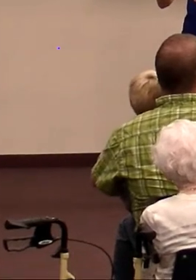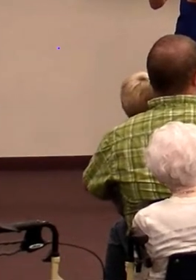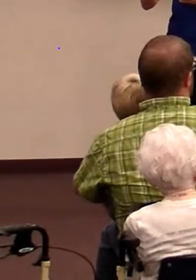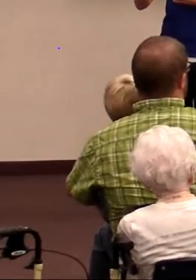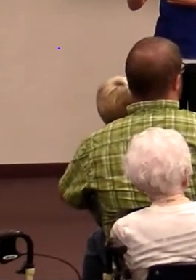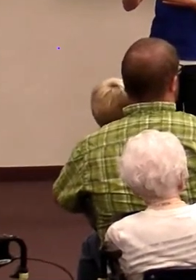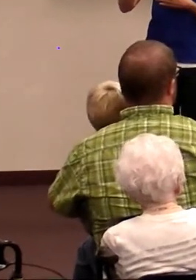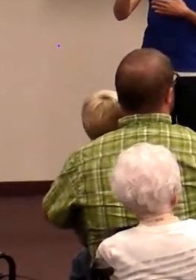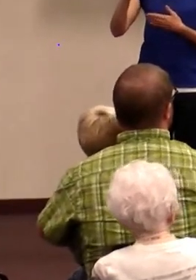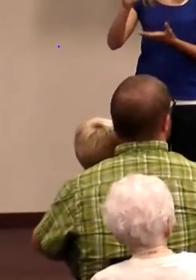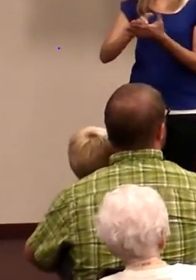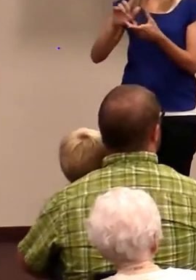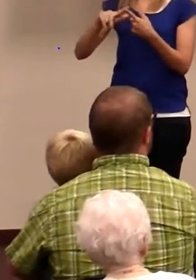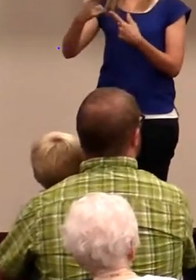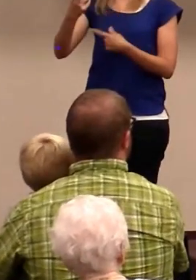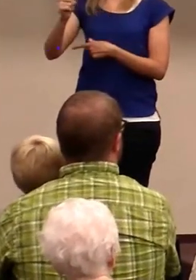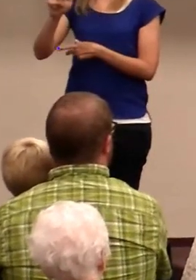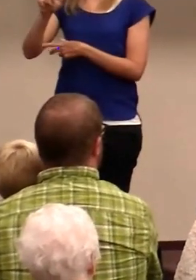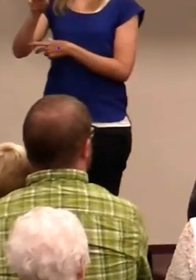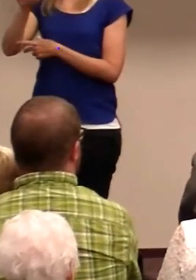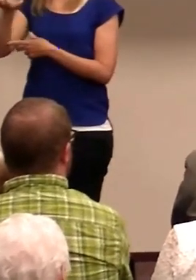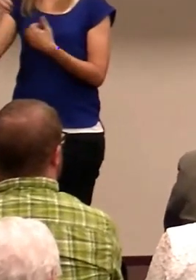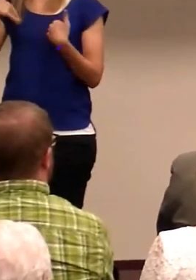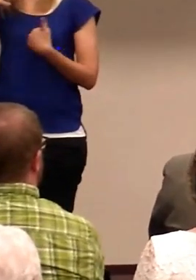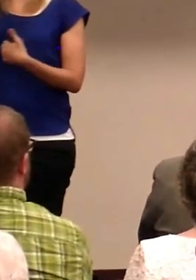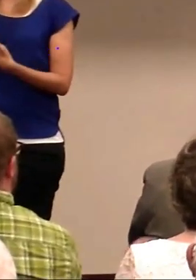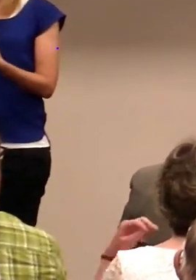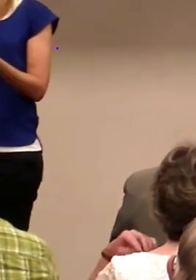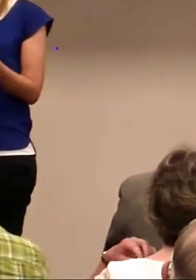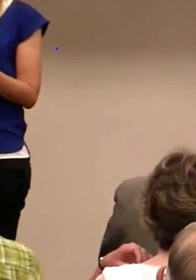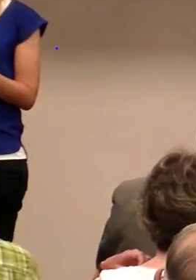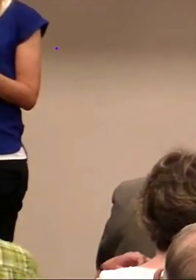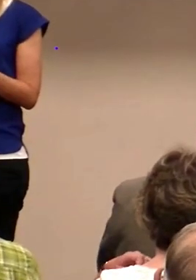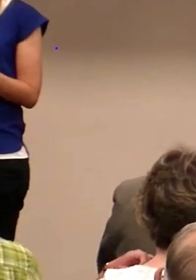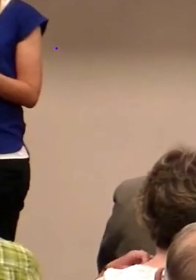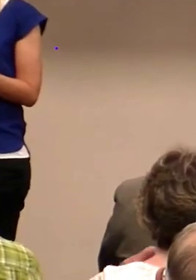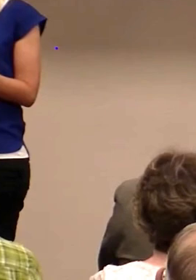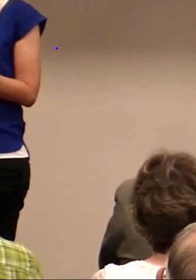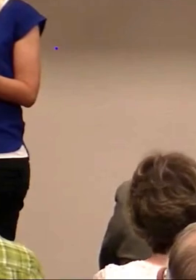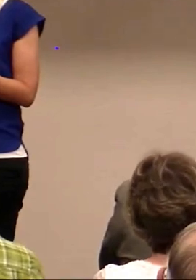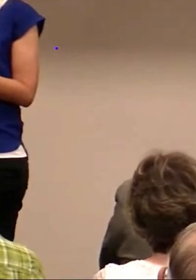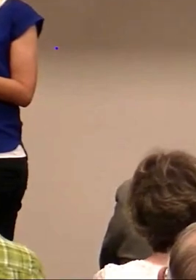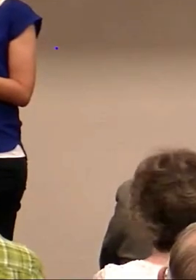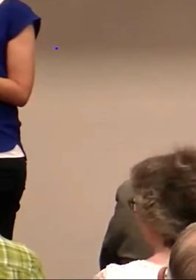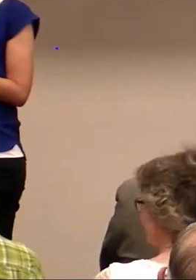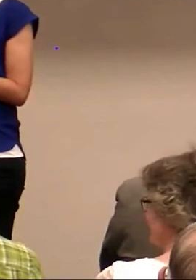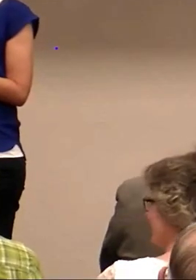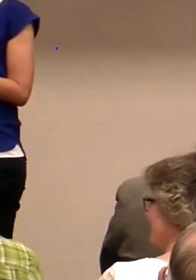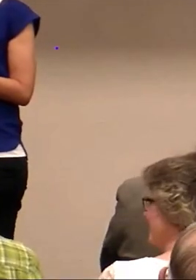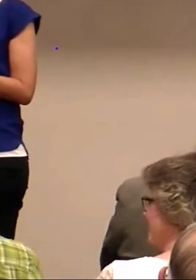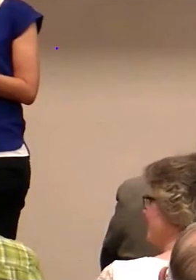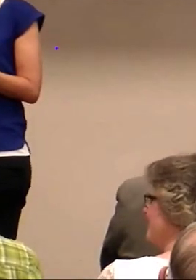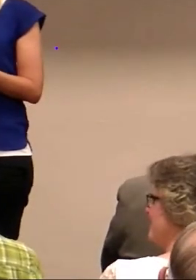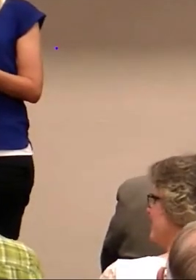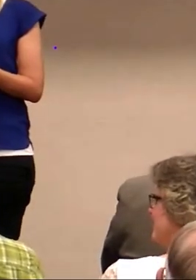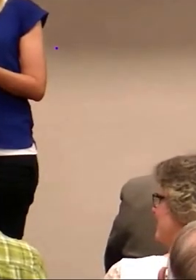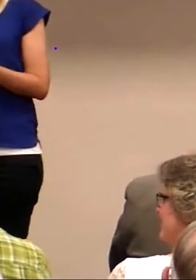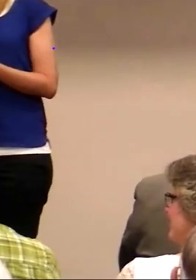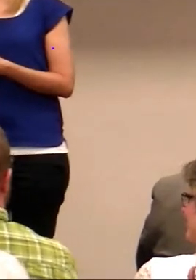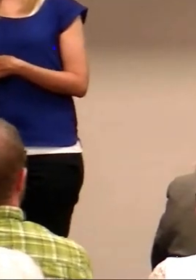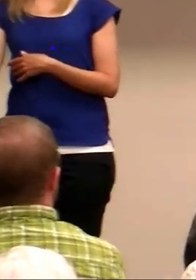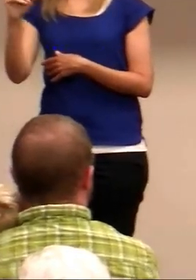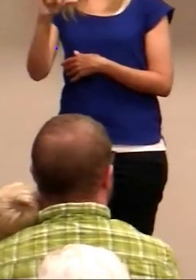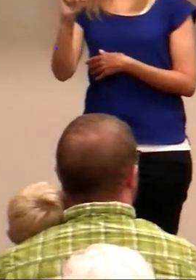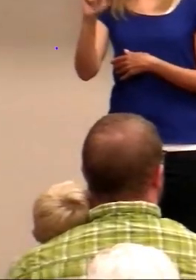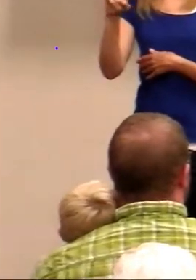Haley, and they have two sons, Gavin and Kieran. And I see Alan and Gavin here